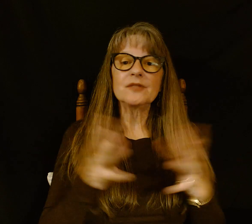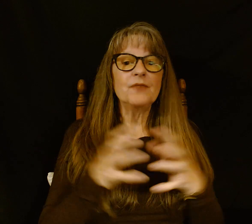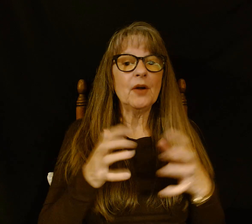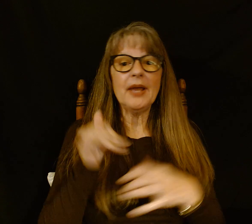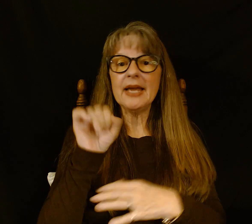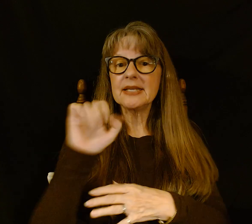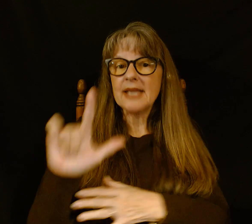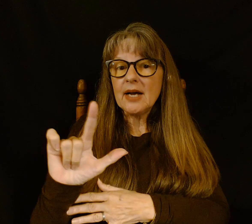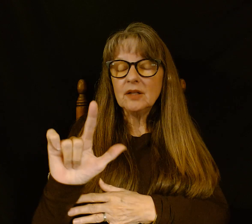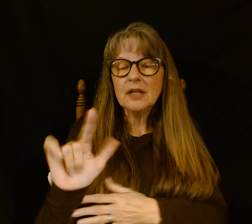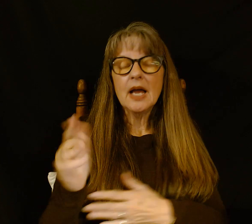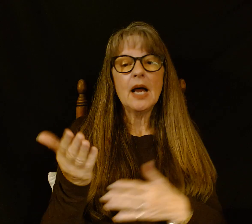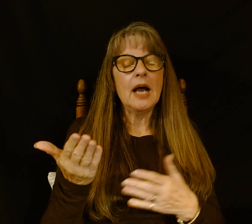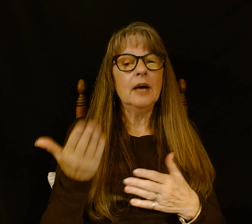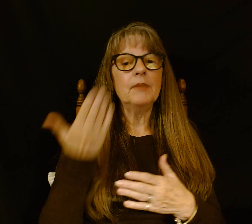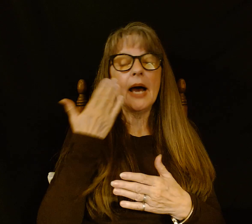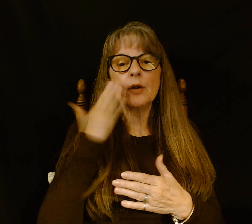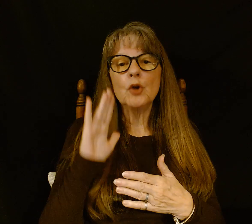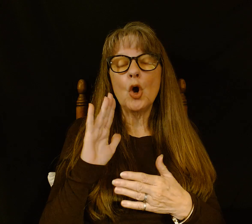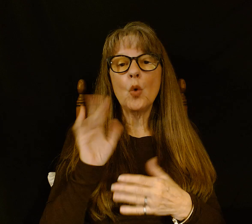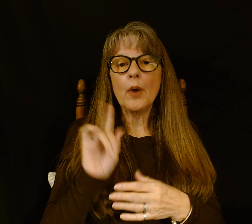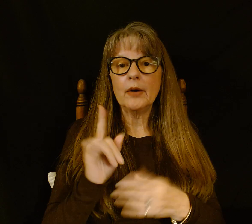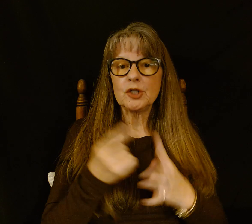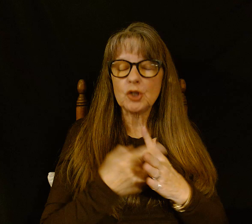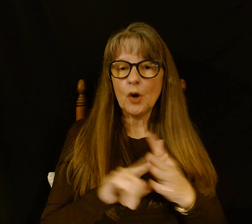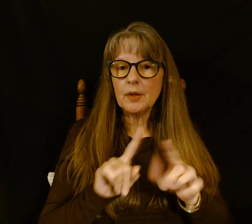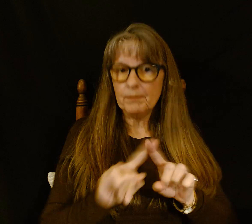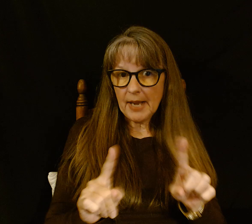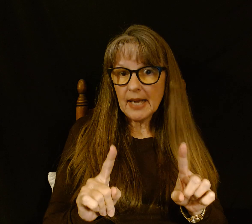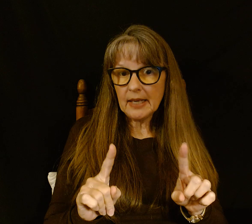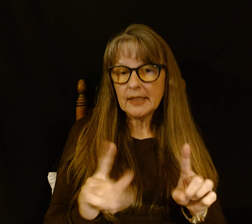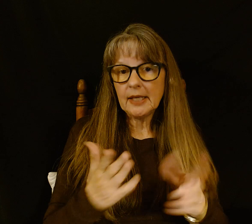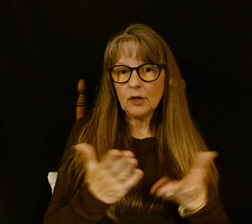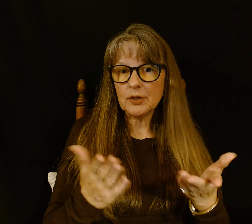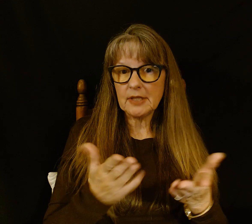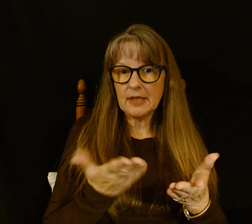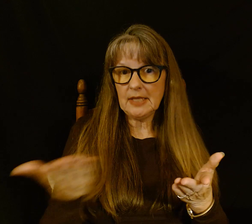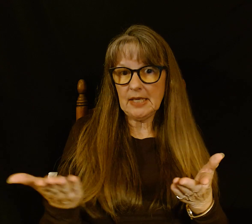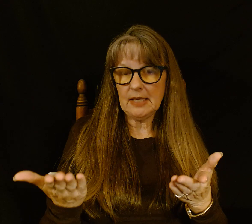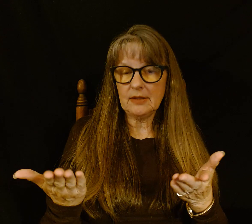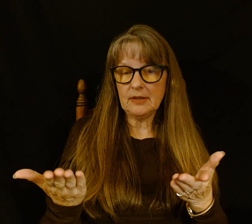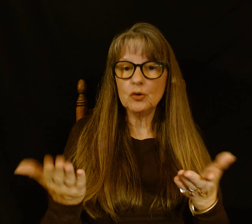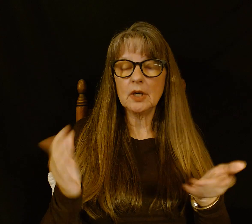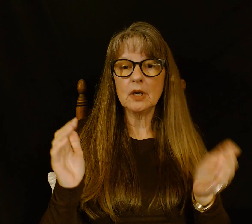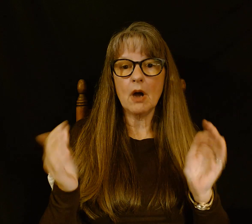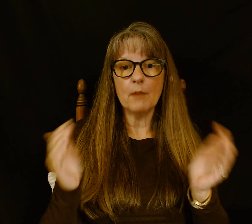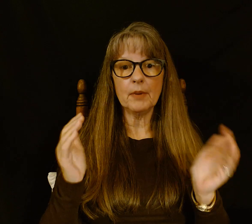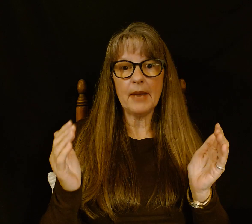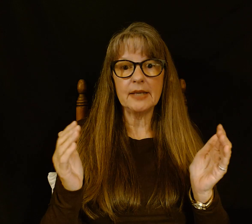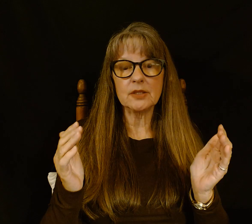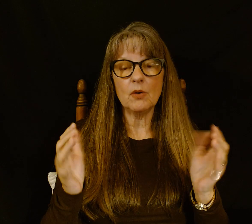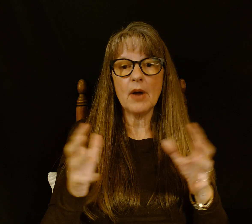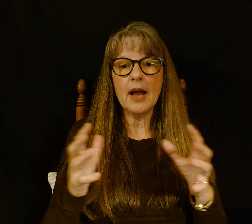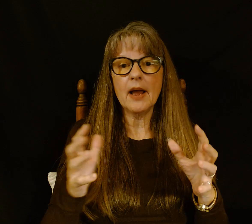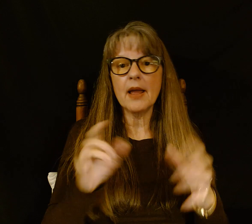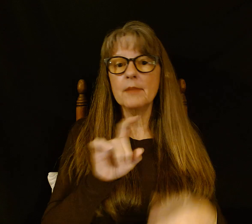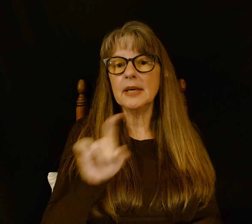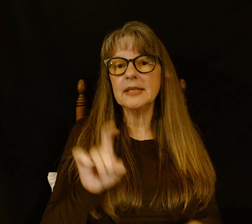very ASL. I don't know where it started, but here's the thing that you can compromise. So I am a